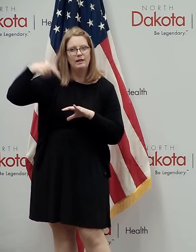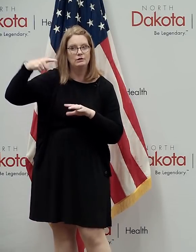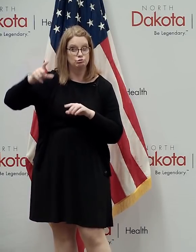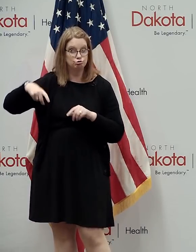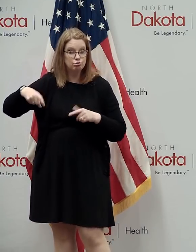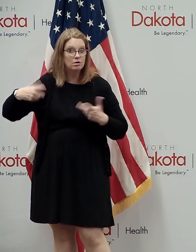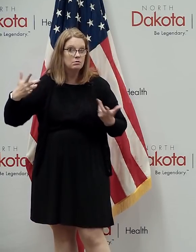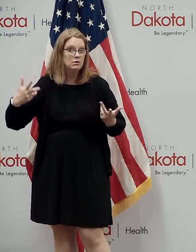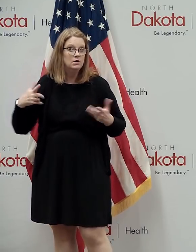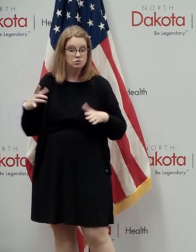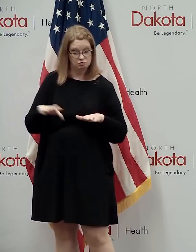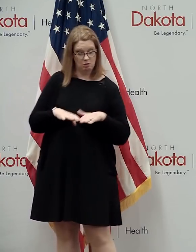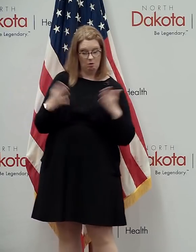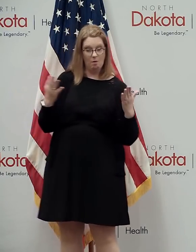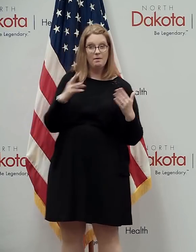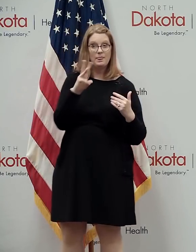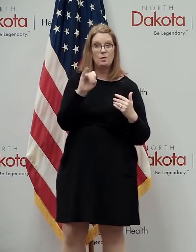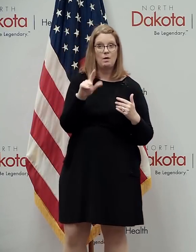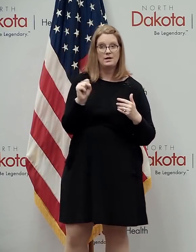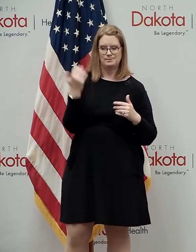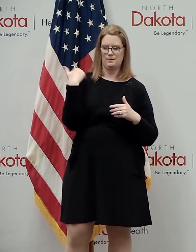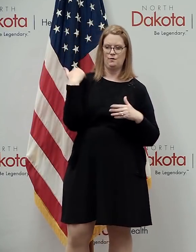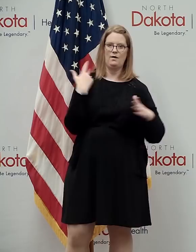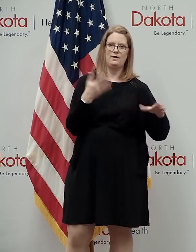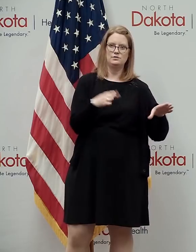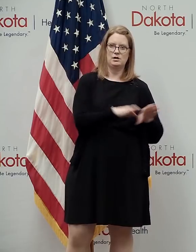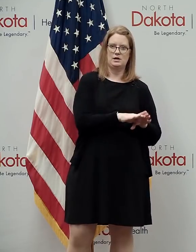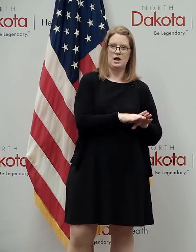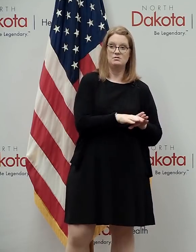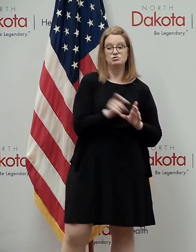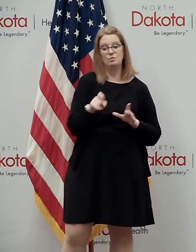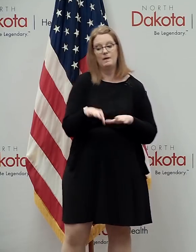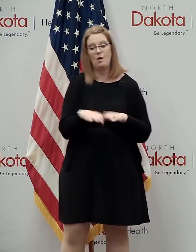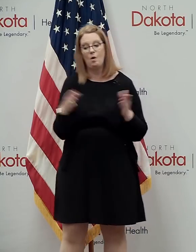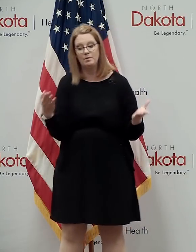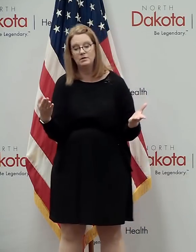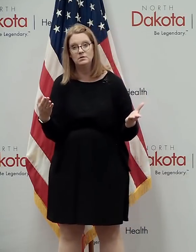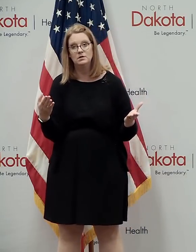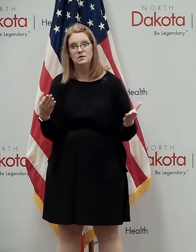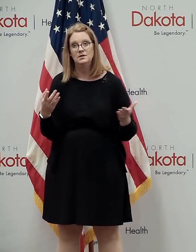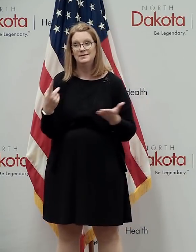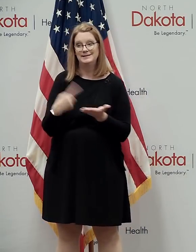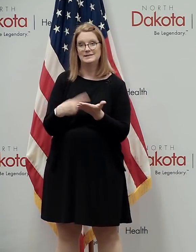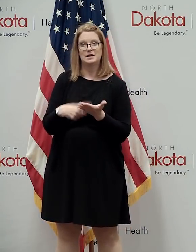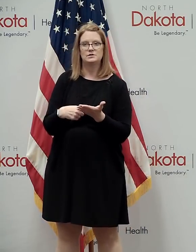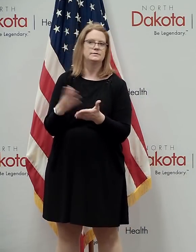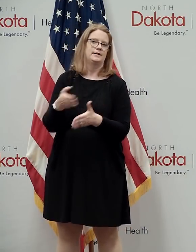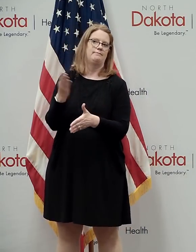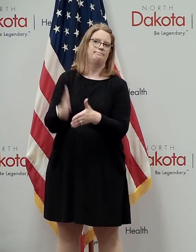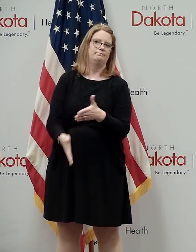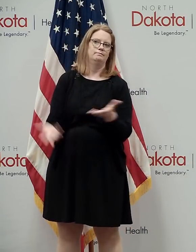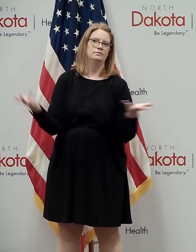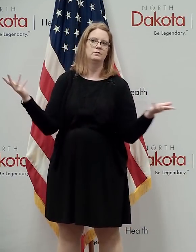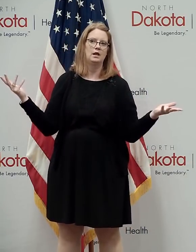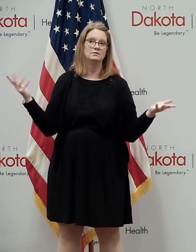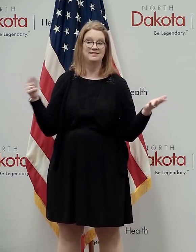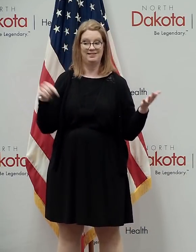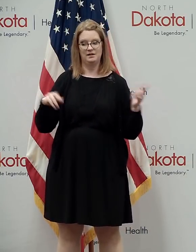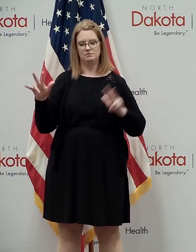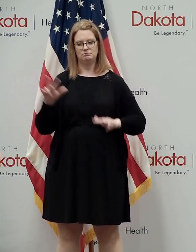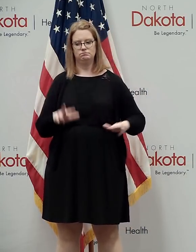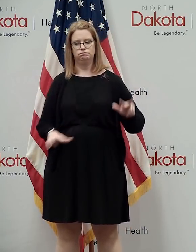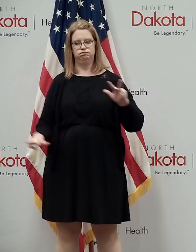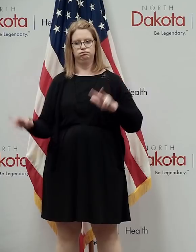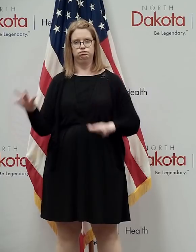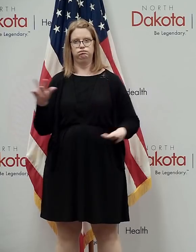we, reopen some of the wells that we shut down during COVID? Those discussions are all off right now because of the uncertainty that this has been created.